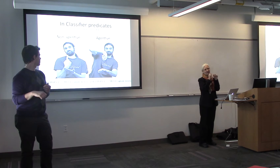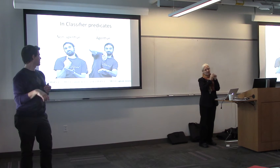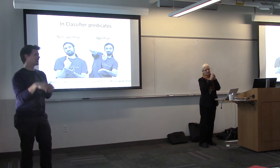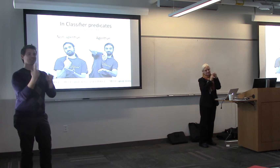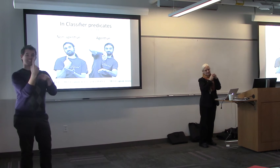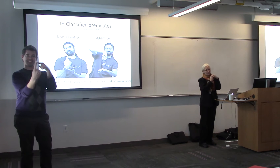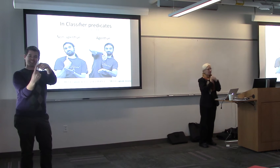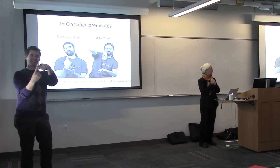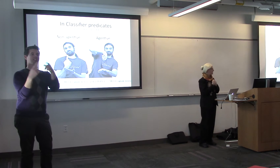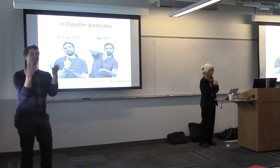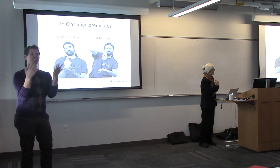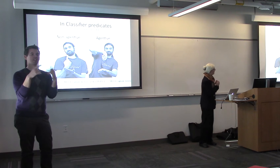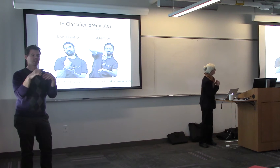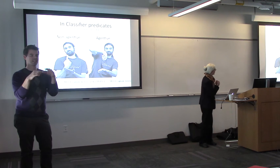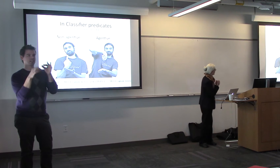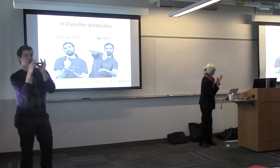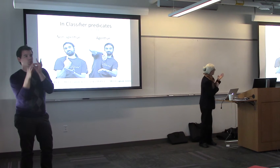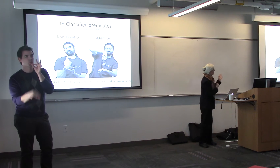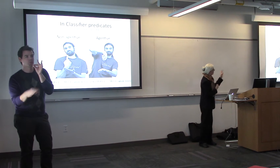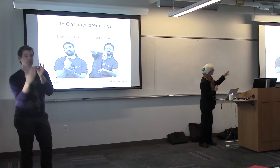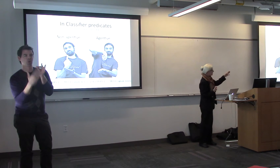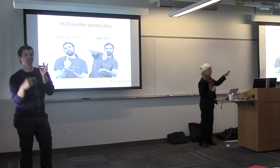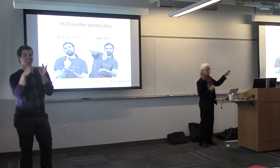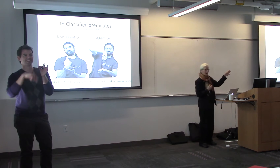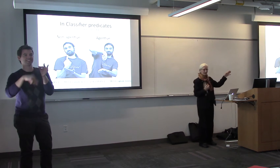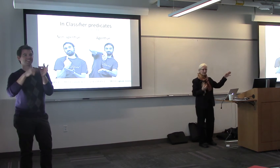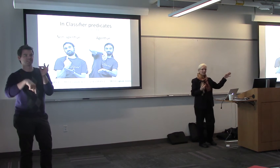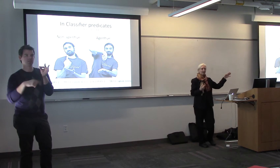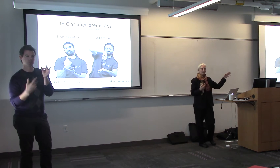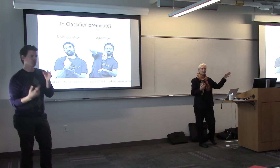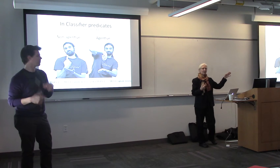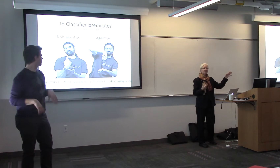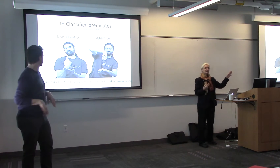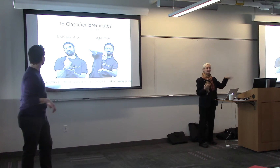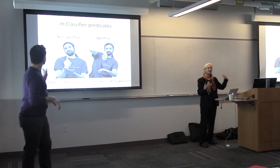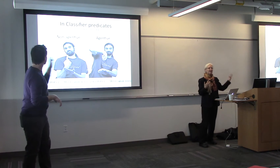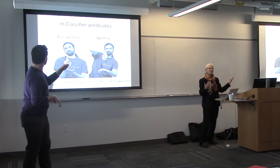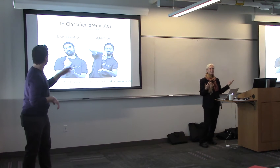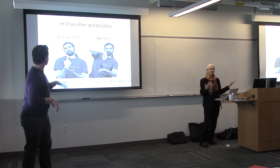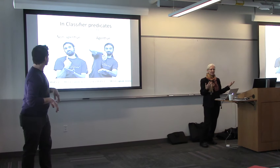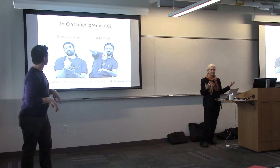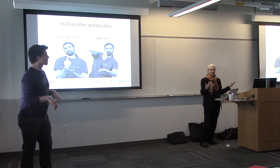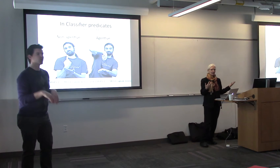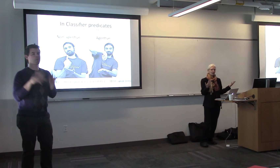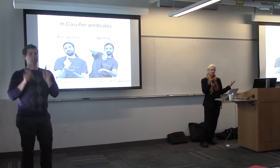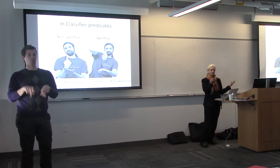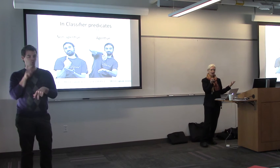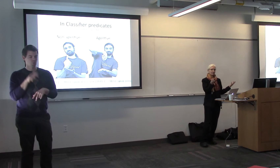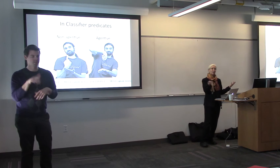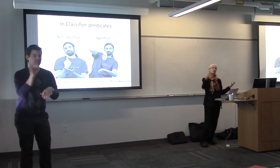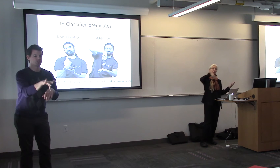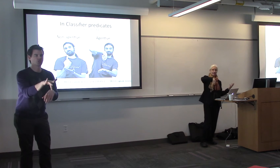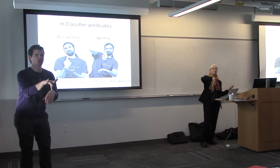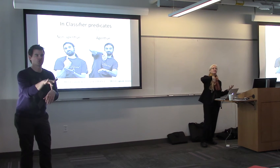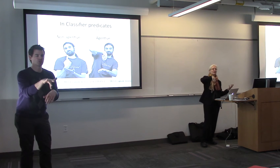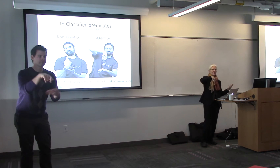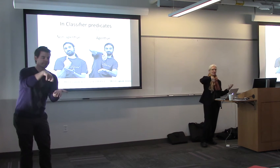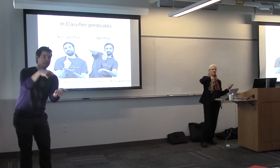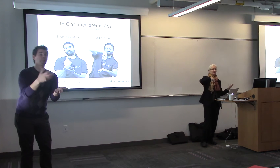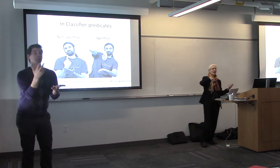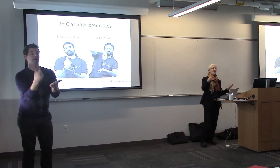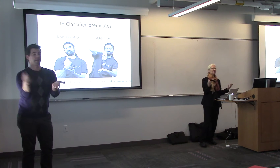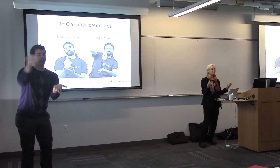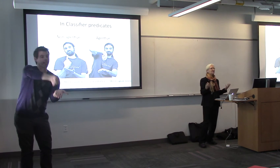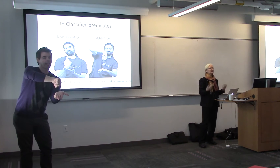of the lollipop. The one on the right is somebody manipulating a lollipop to put it upside